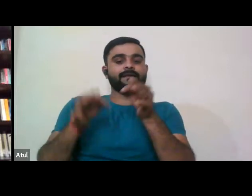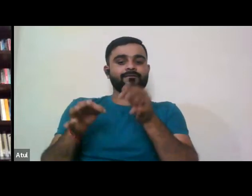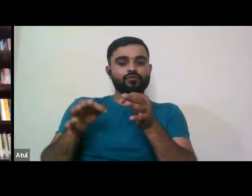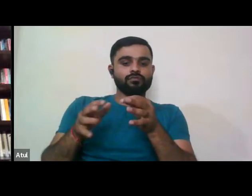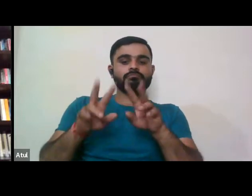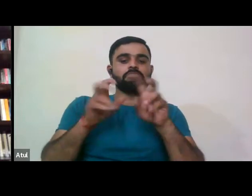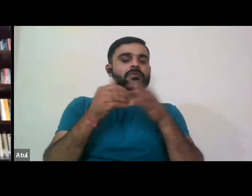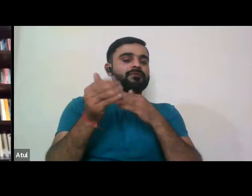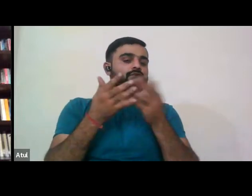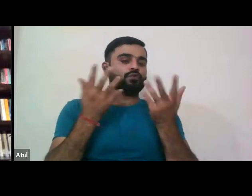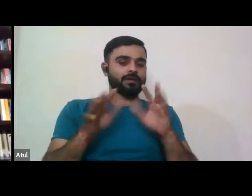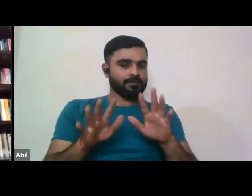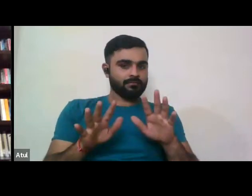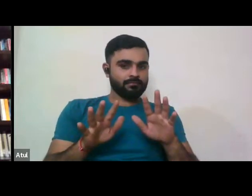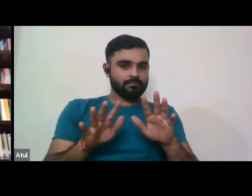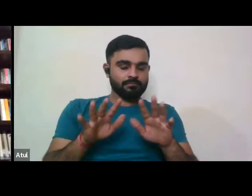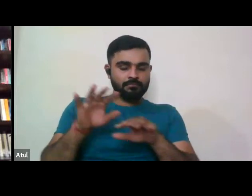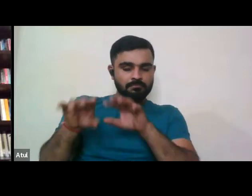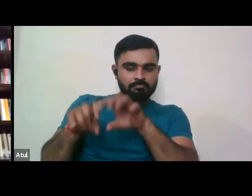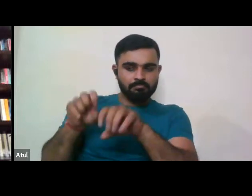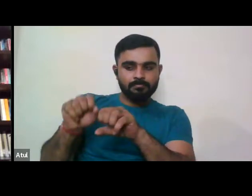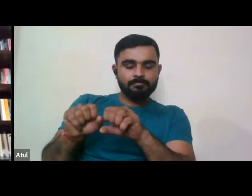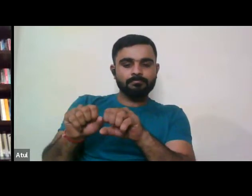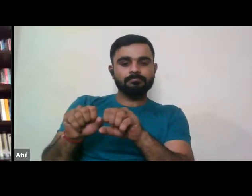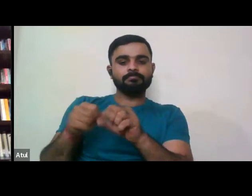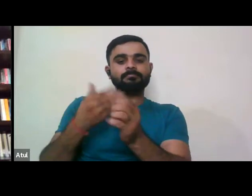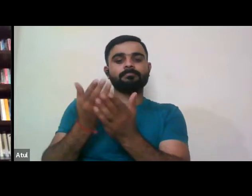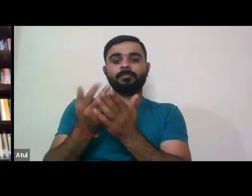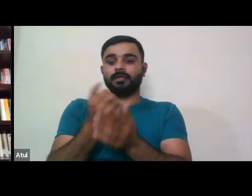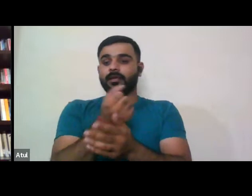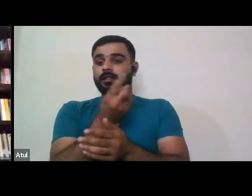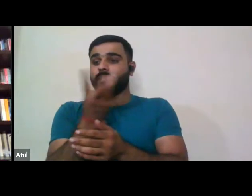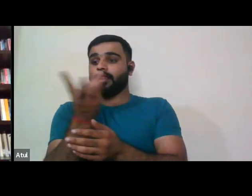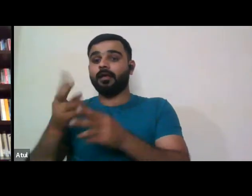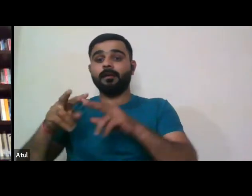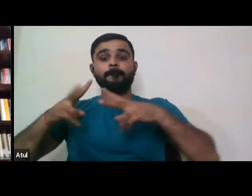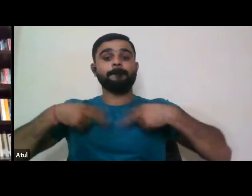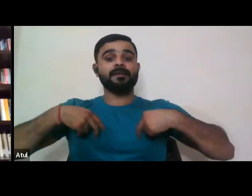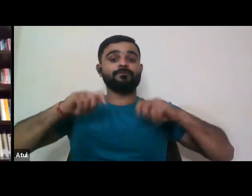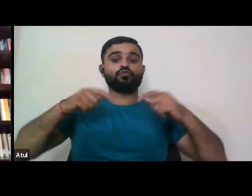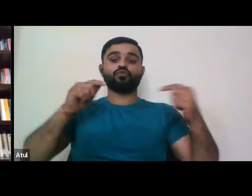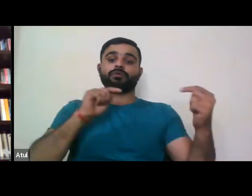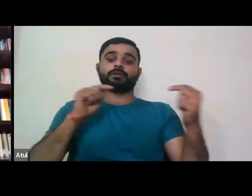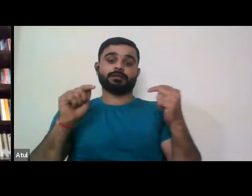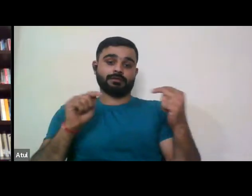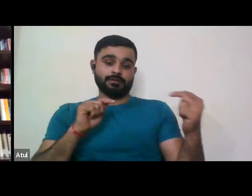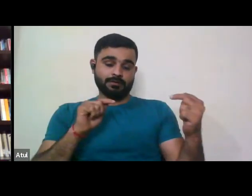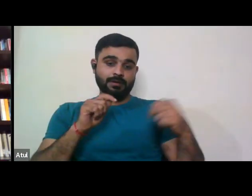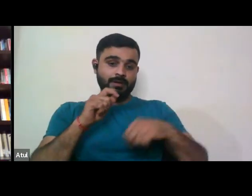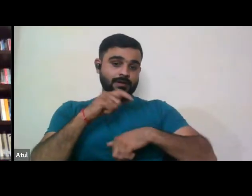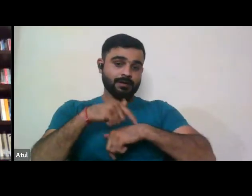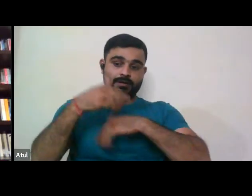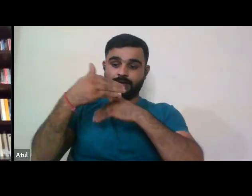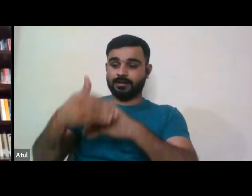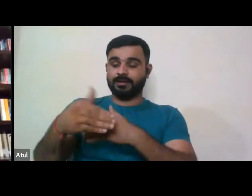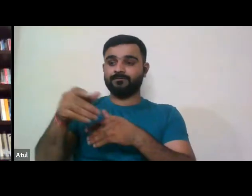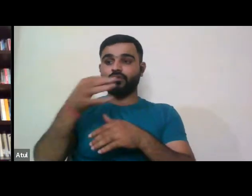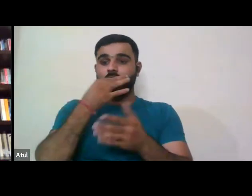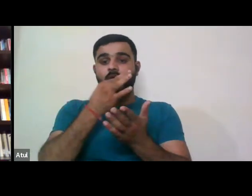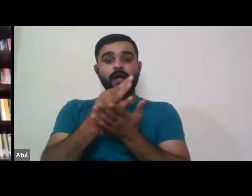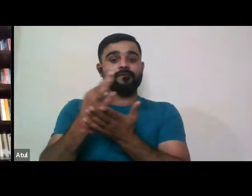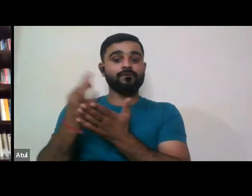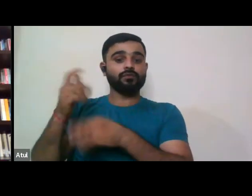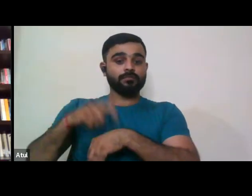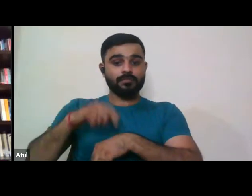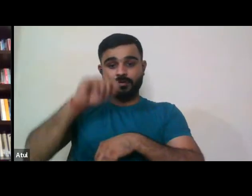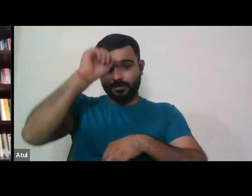that matter, identify an upper cap on the number of lawyers who can argue, as well as the time for which they can argue.